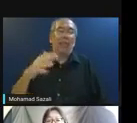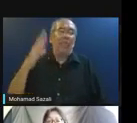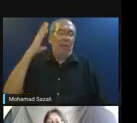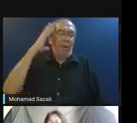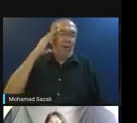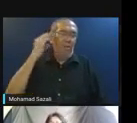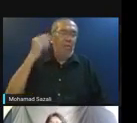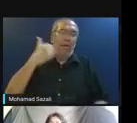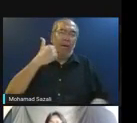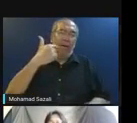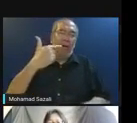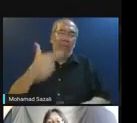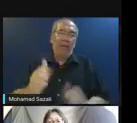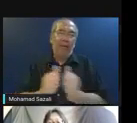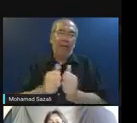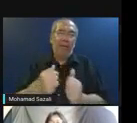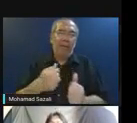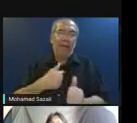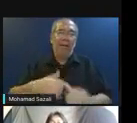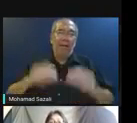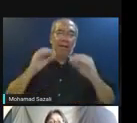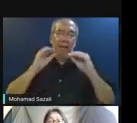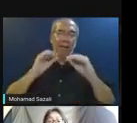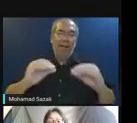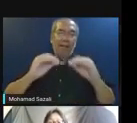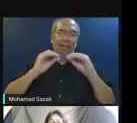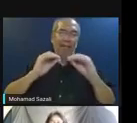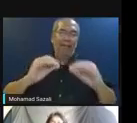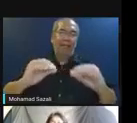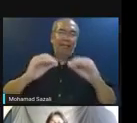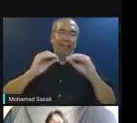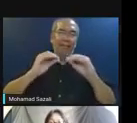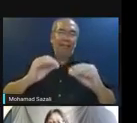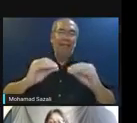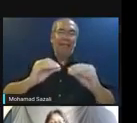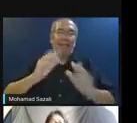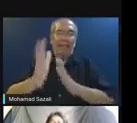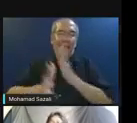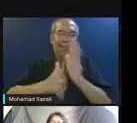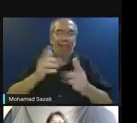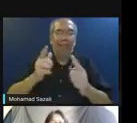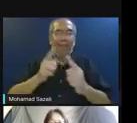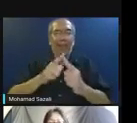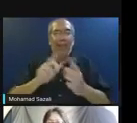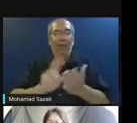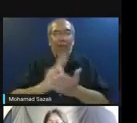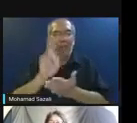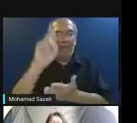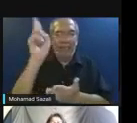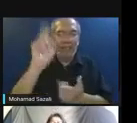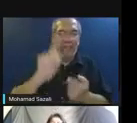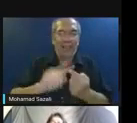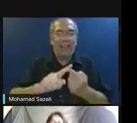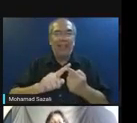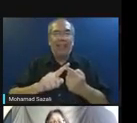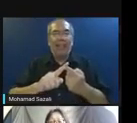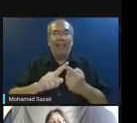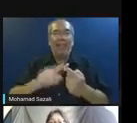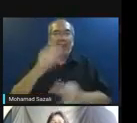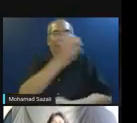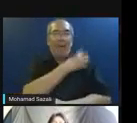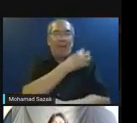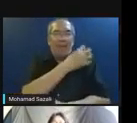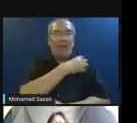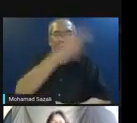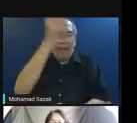So Cik Nosada is a deaf tutor. She has been teaching for many, many years now. She's one of our